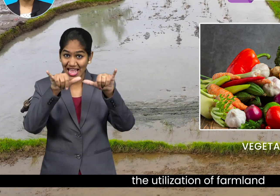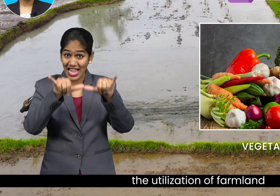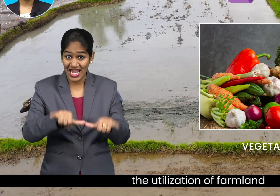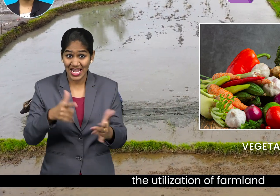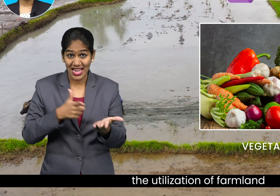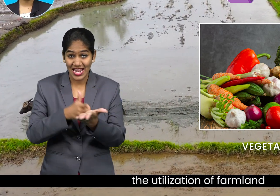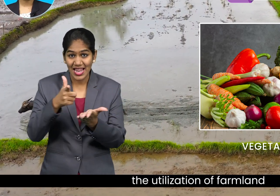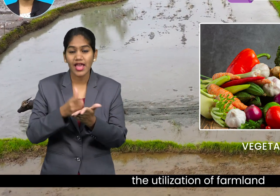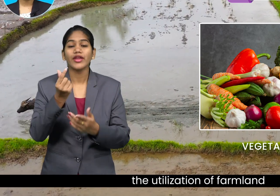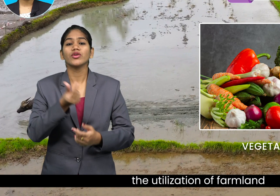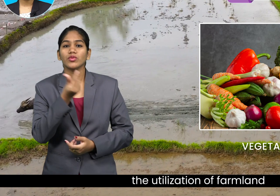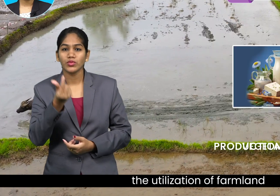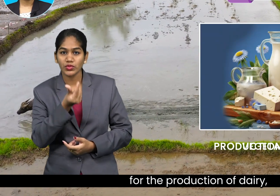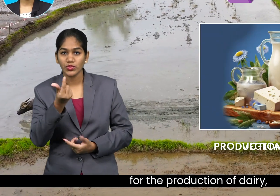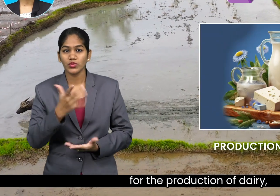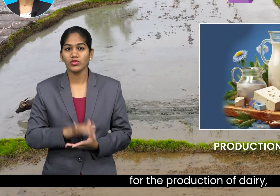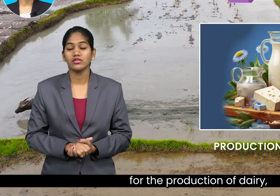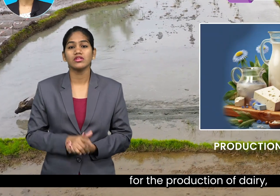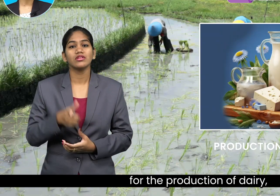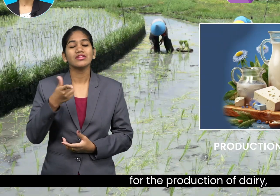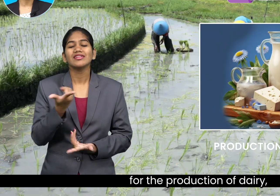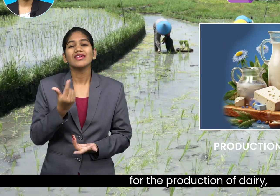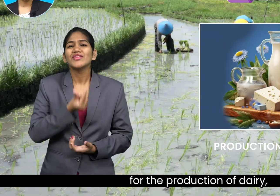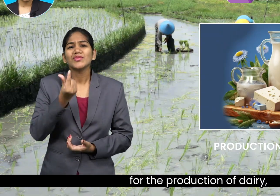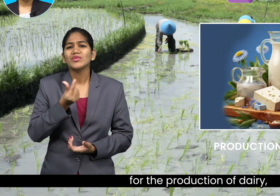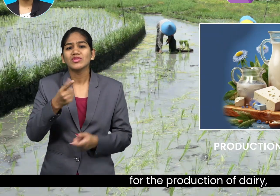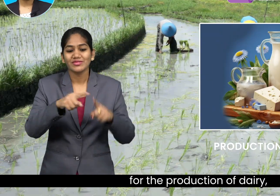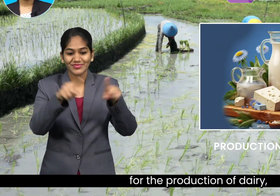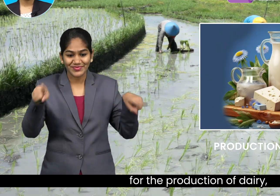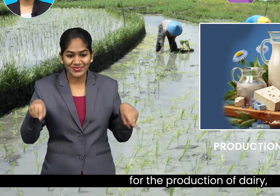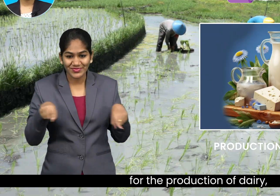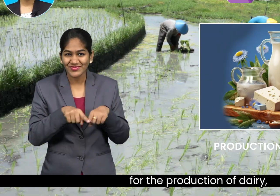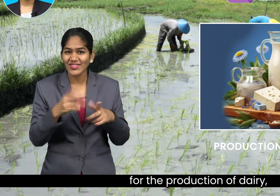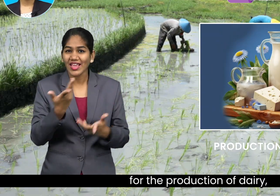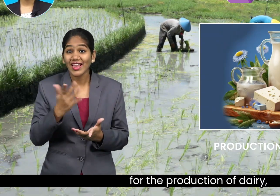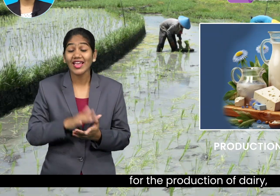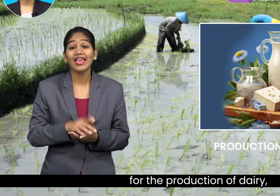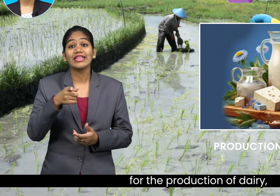farmland for the production of dairy,